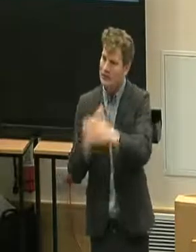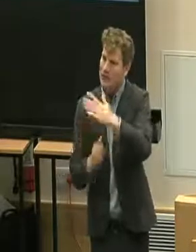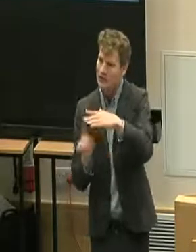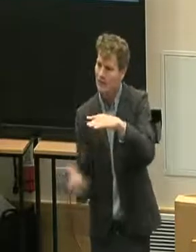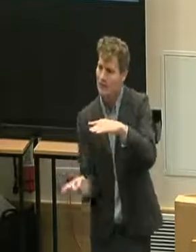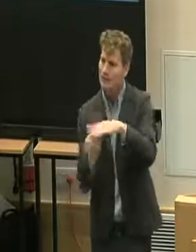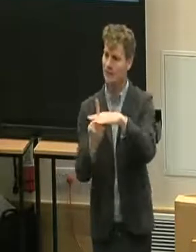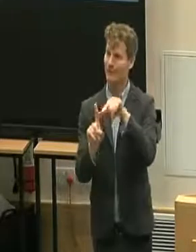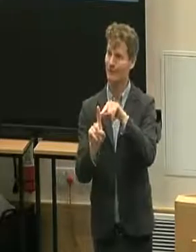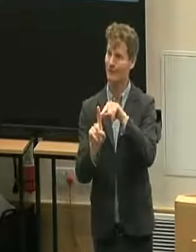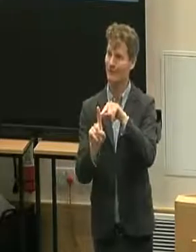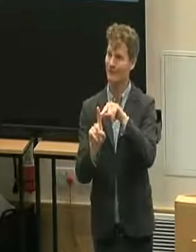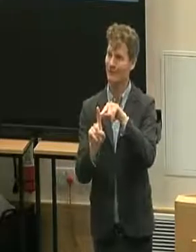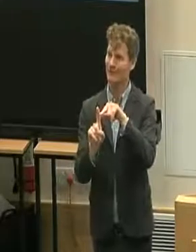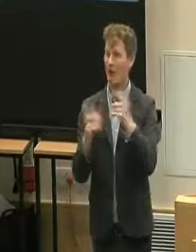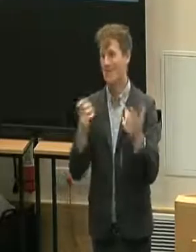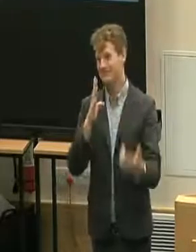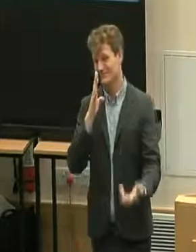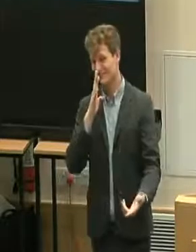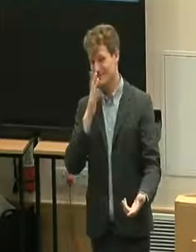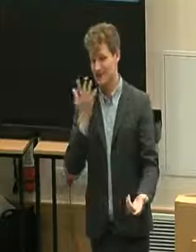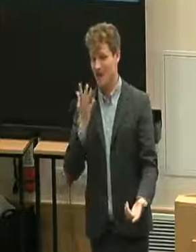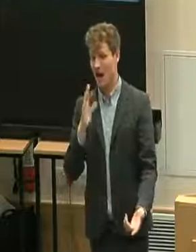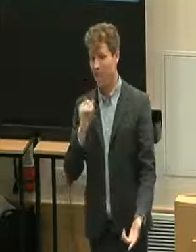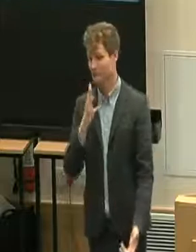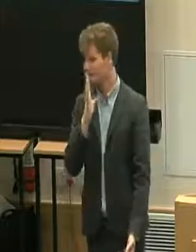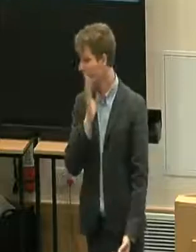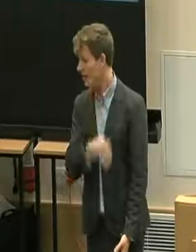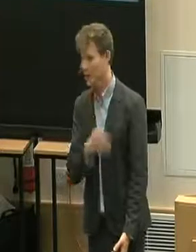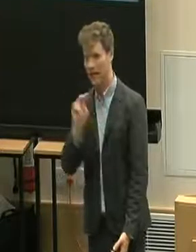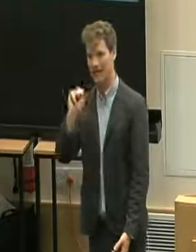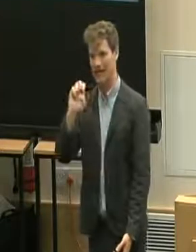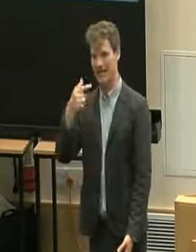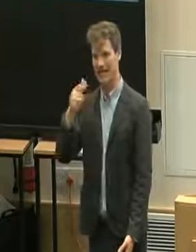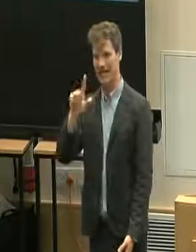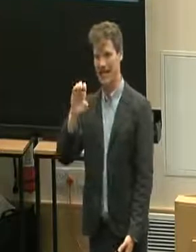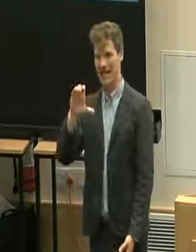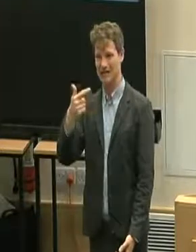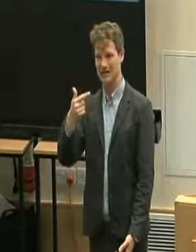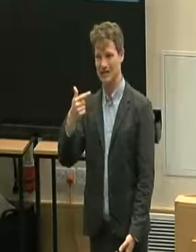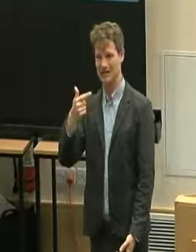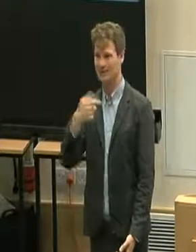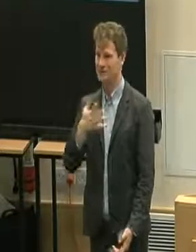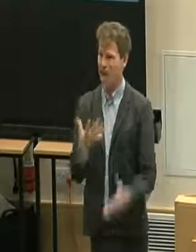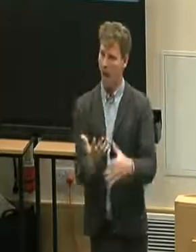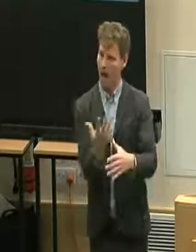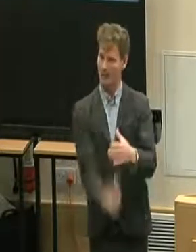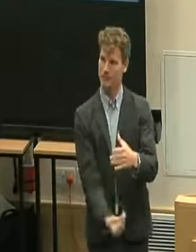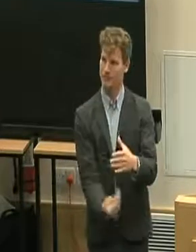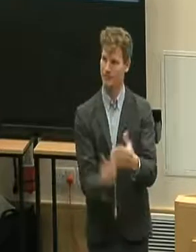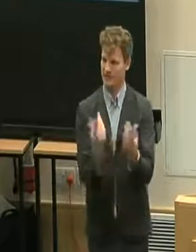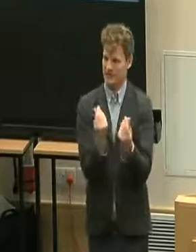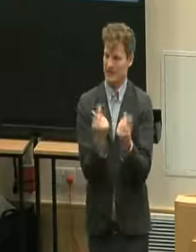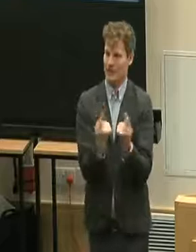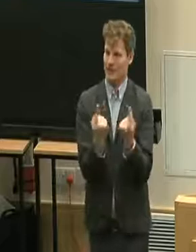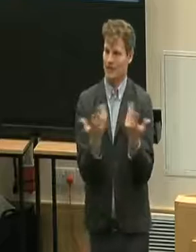by neglect. It is created by the absence of accommodation. It is created by features of the world